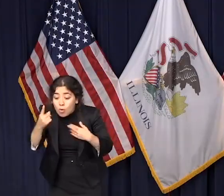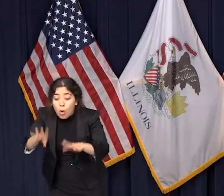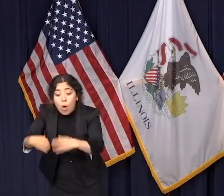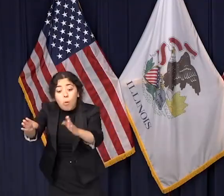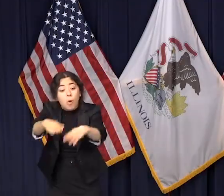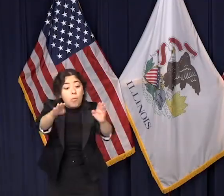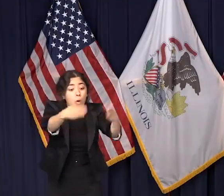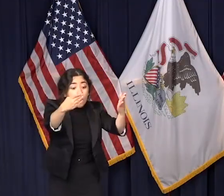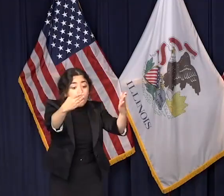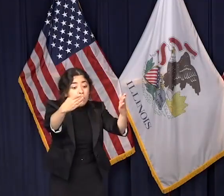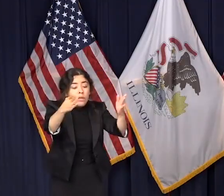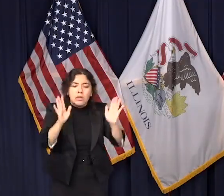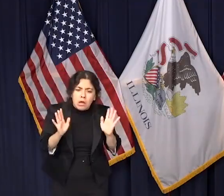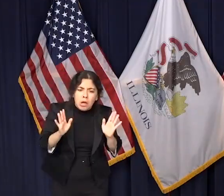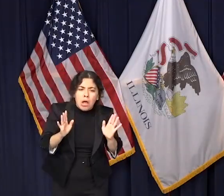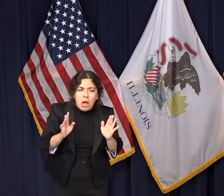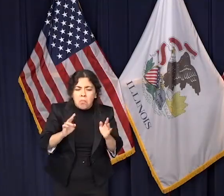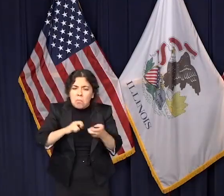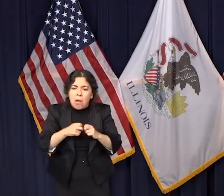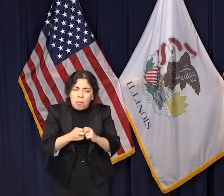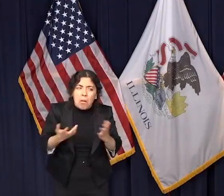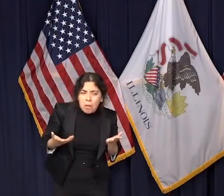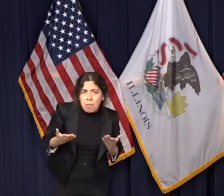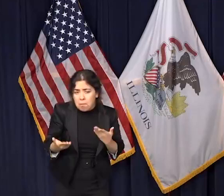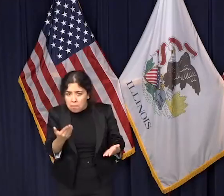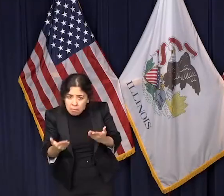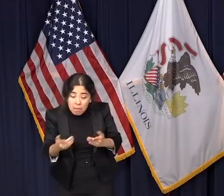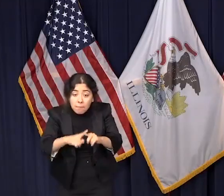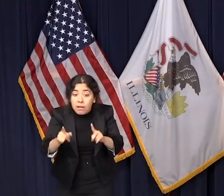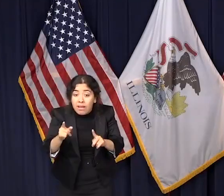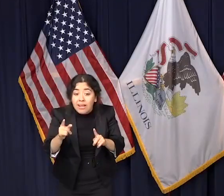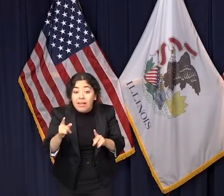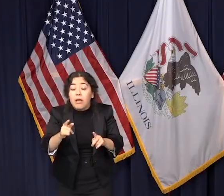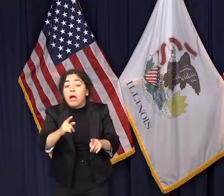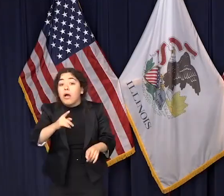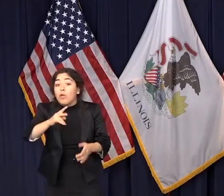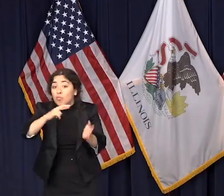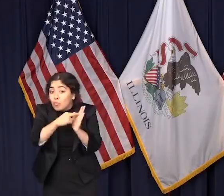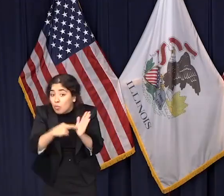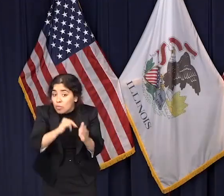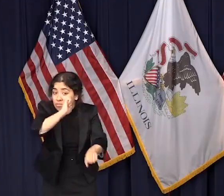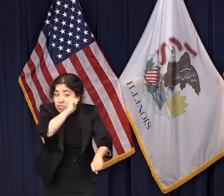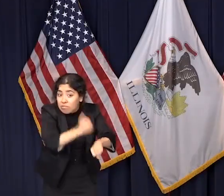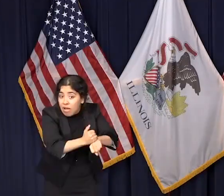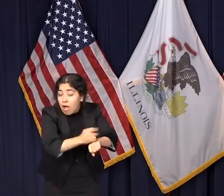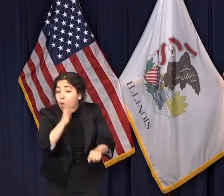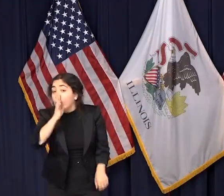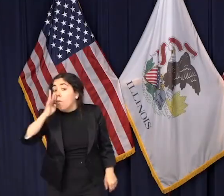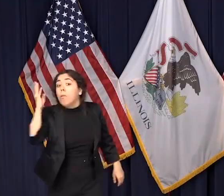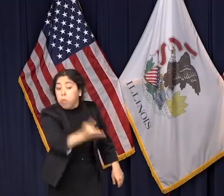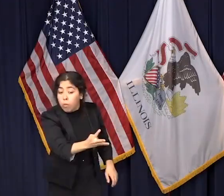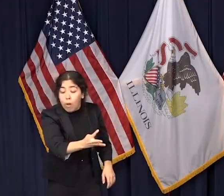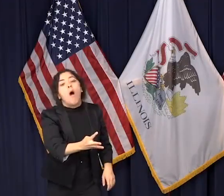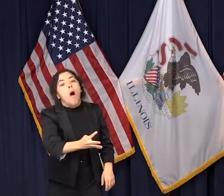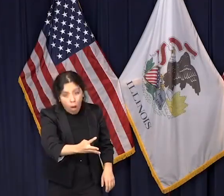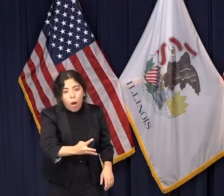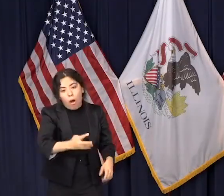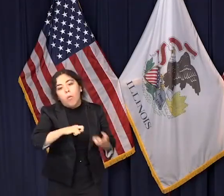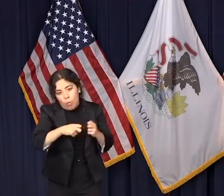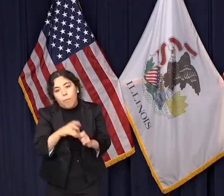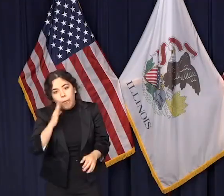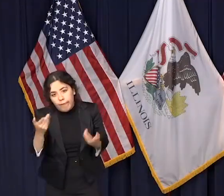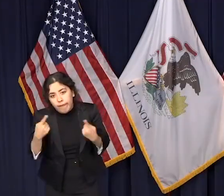abide by the rules and understand that opening up means having a greater attention to wearing a